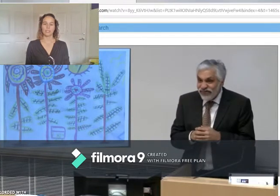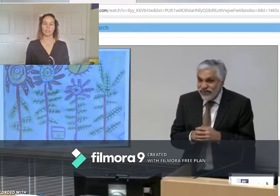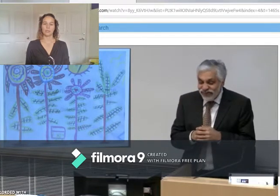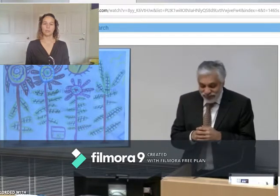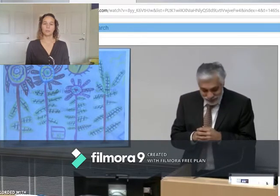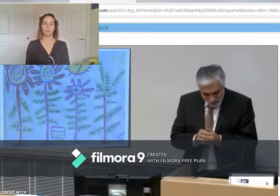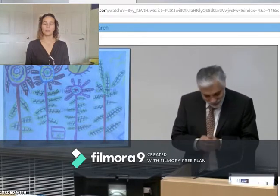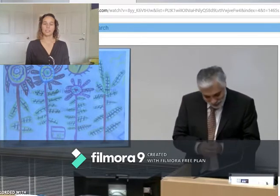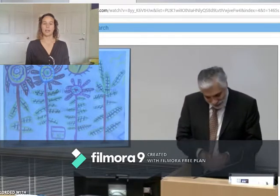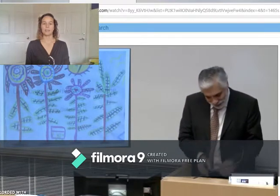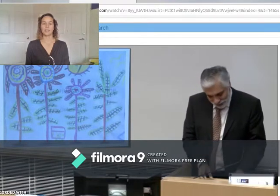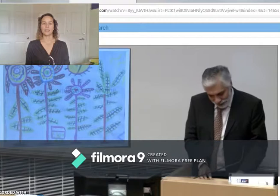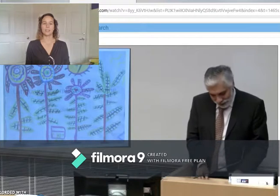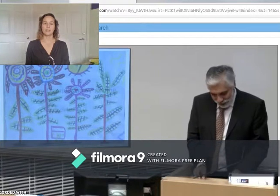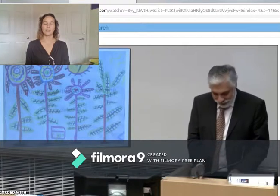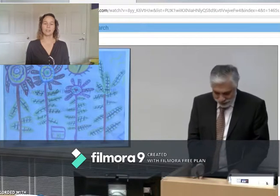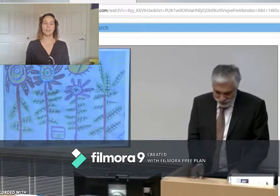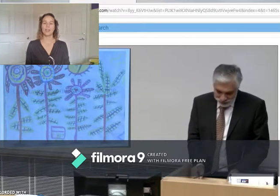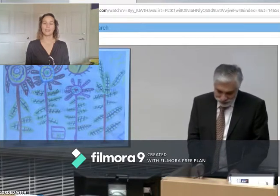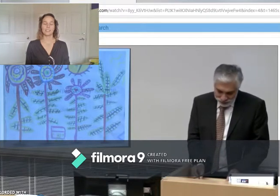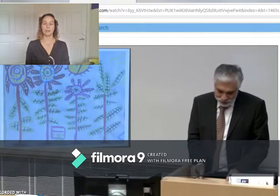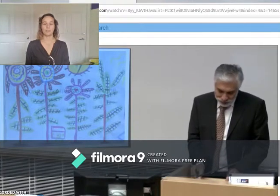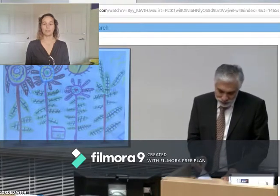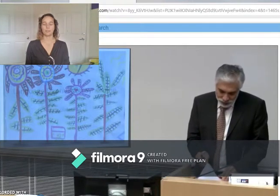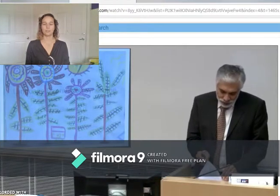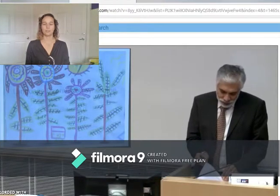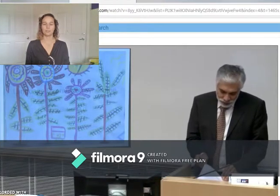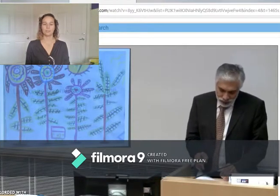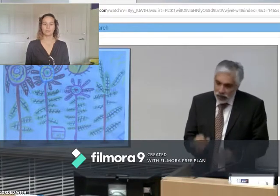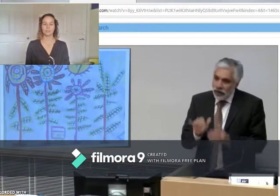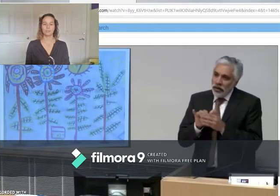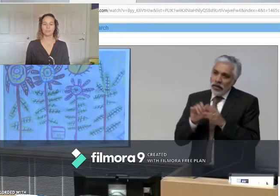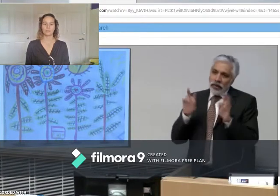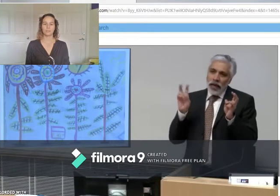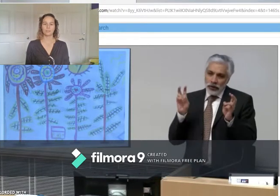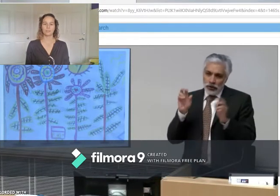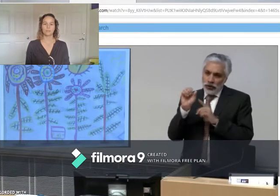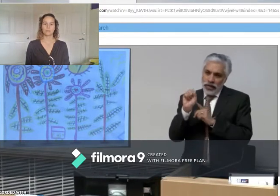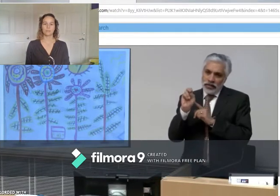The signal ratio gets complicated and it's not fun.